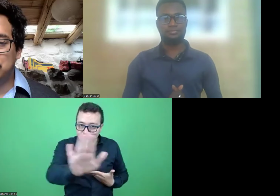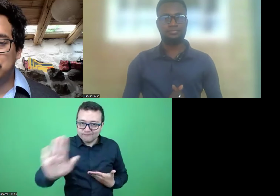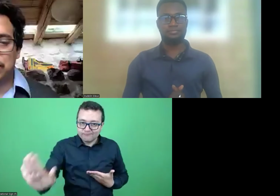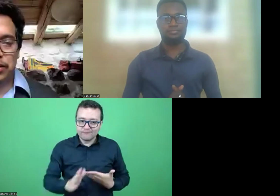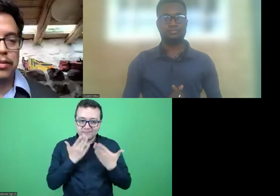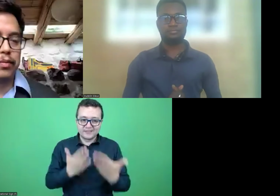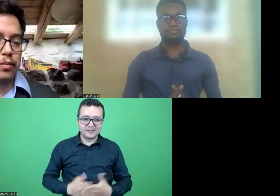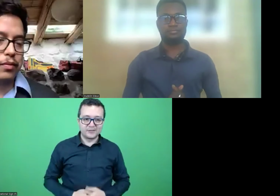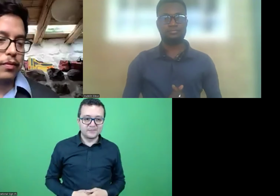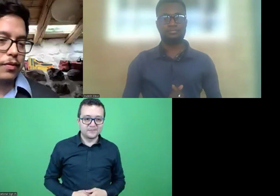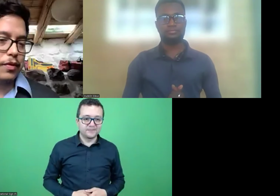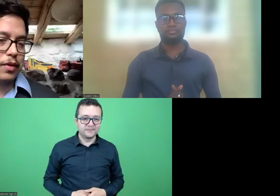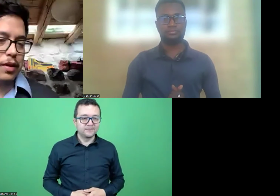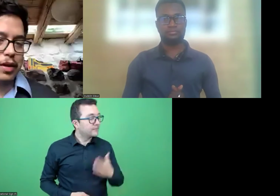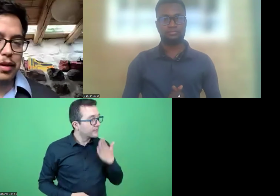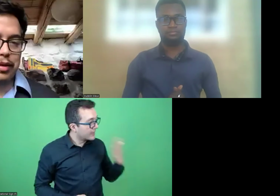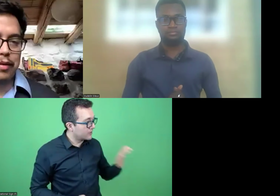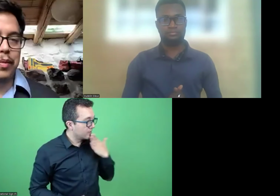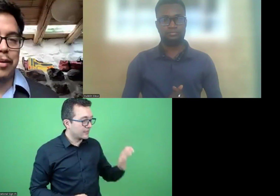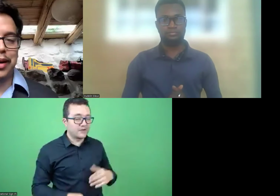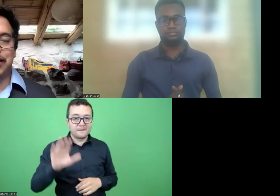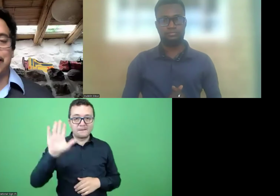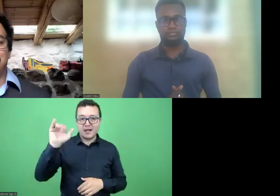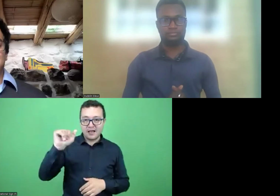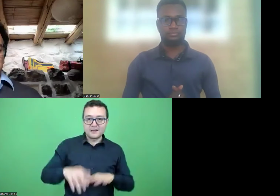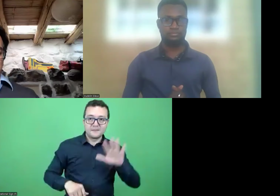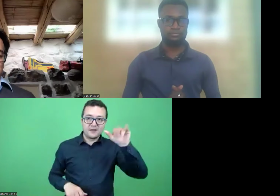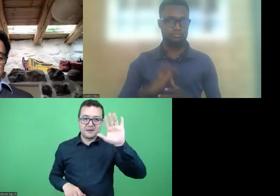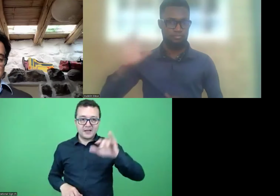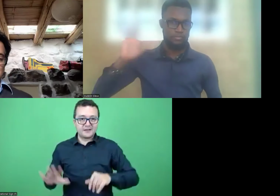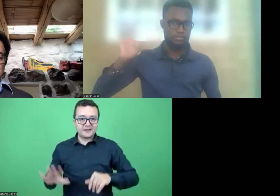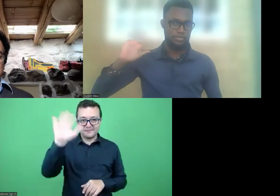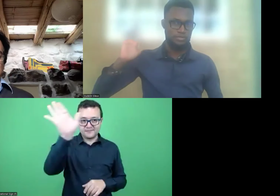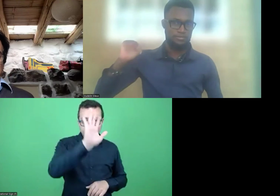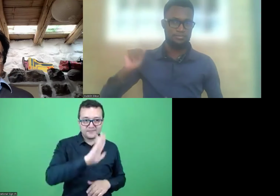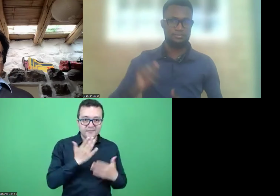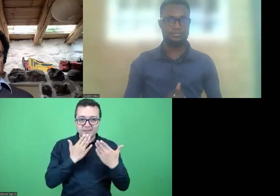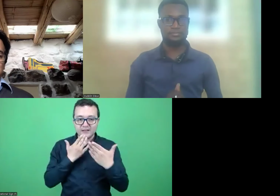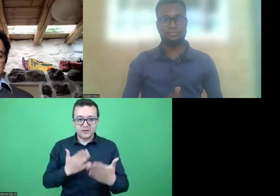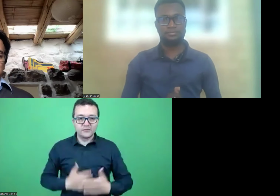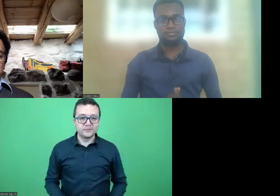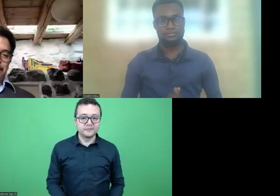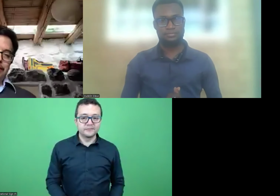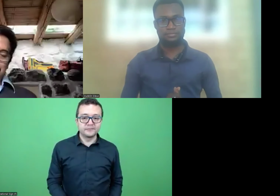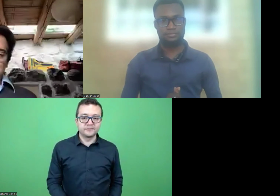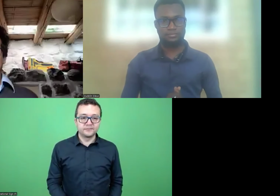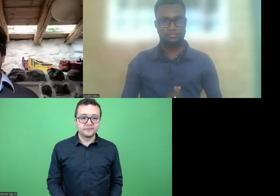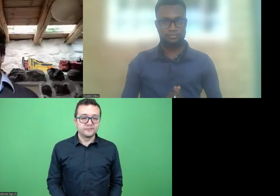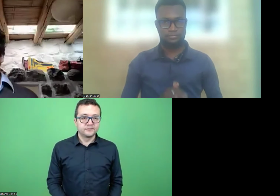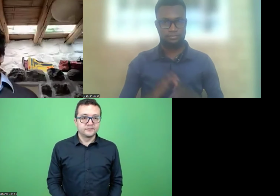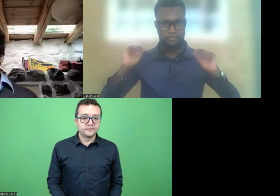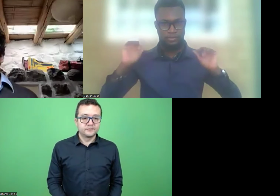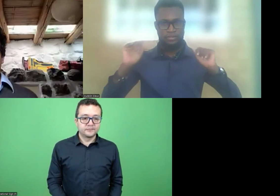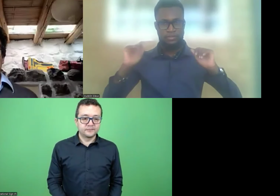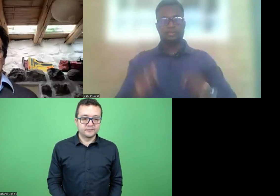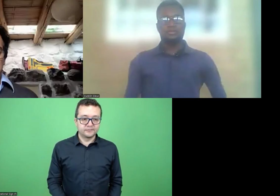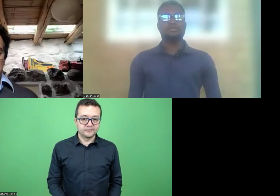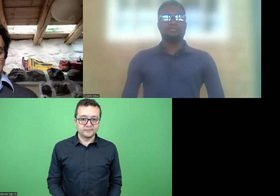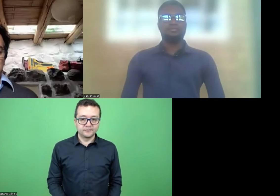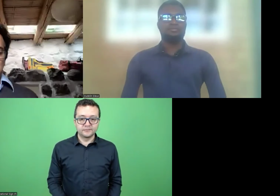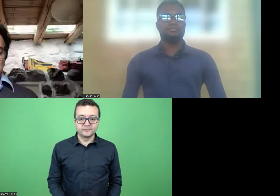Thank you too. Bye. Bye-bye. Thank you. Thank you. Bye. Thank you very much. Thank you. Bye. Thank